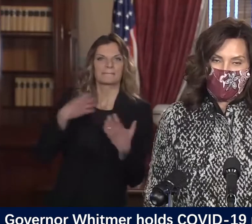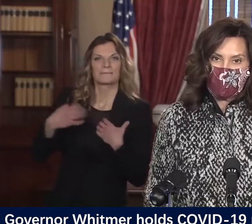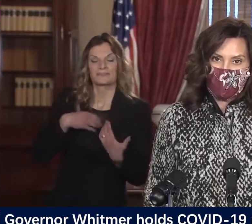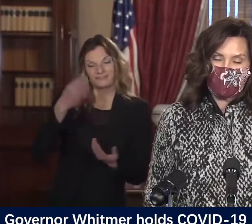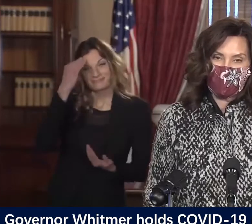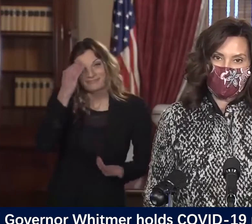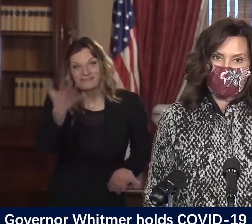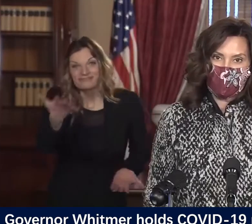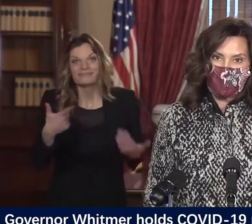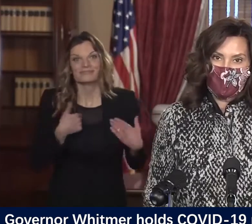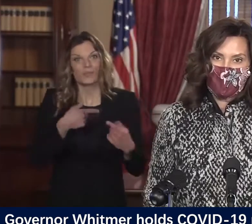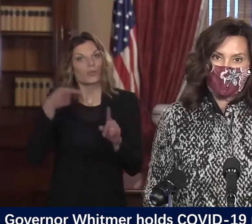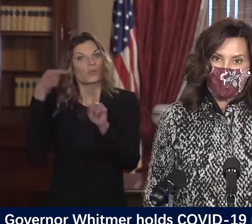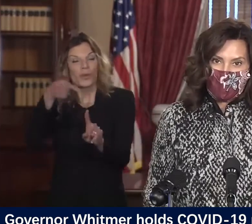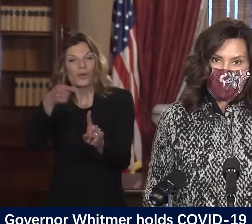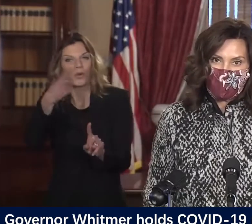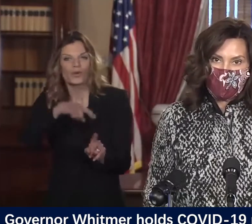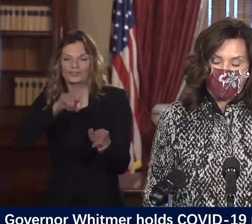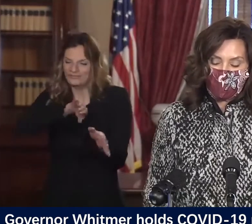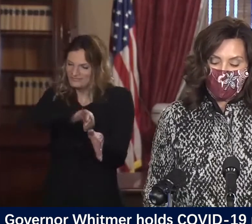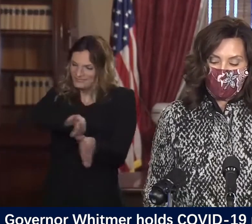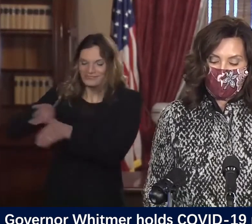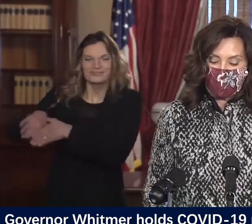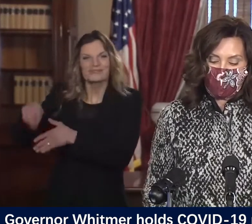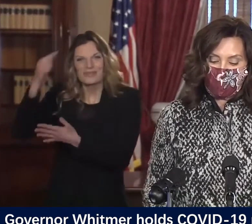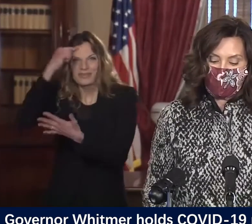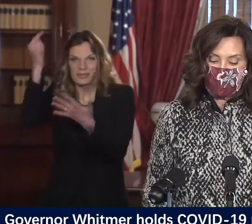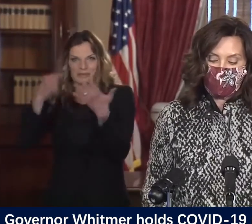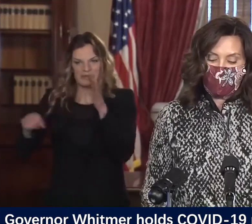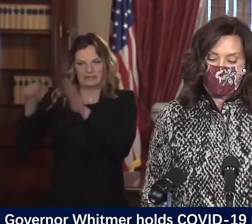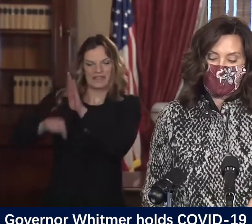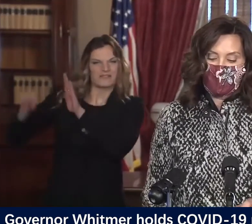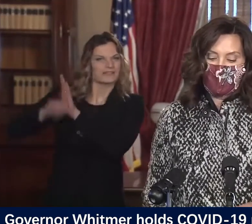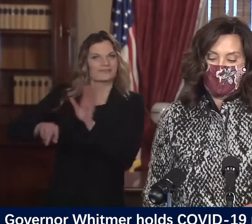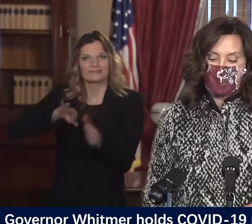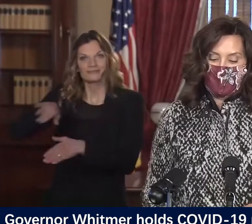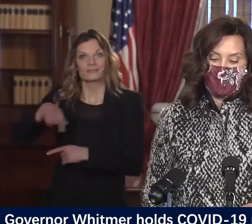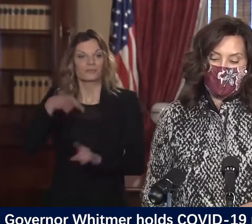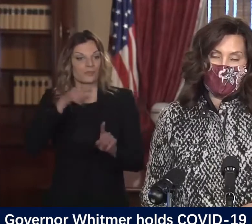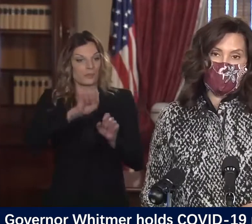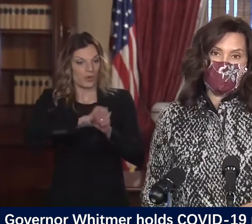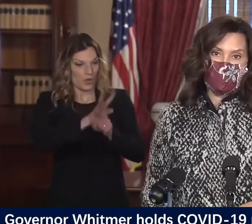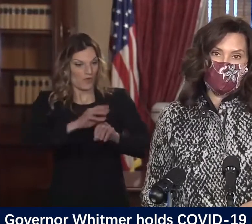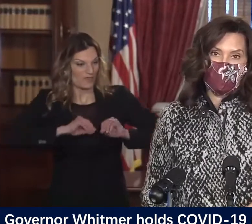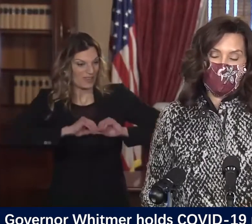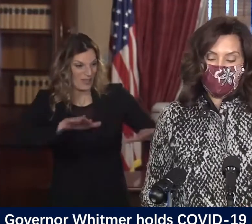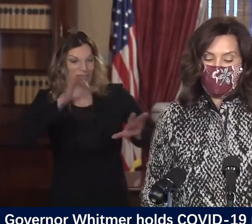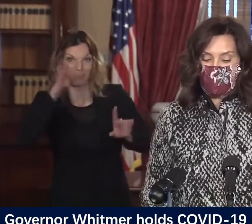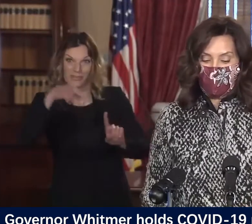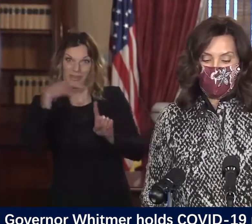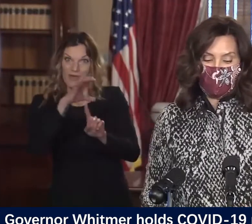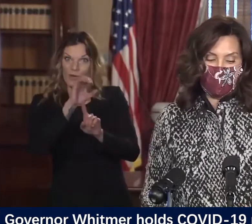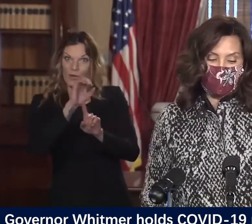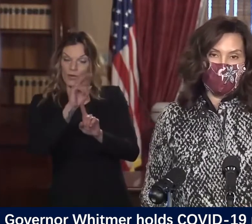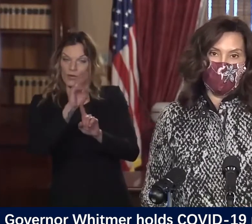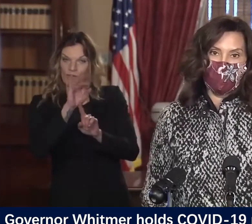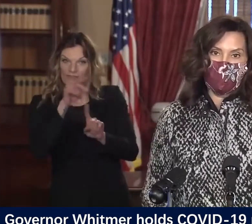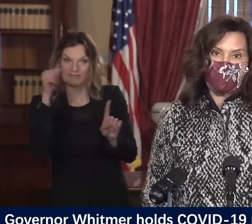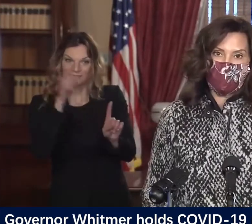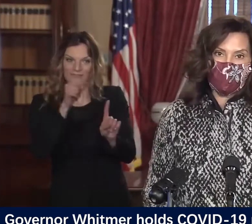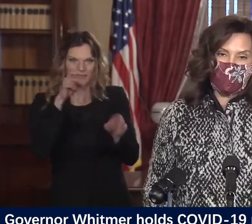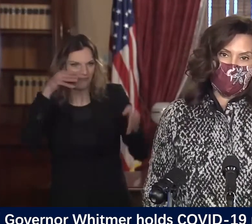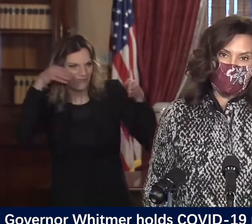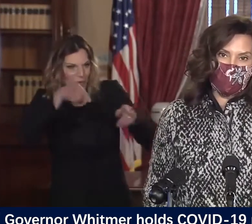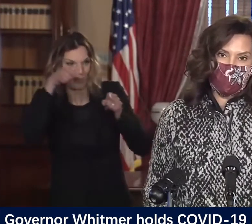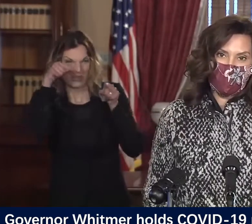our common enemy, the virus known as COVID-19. I ask for people of goodwill in all